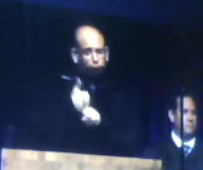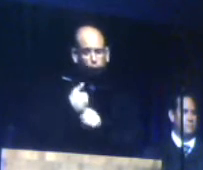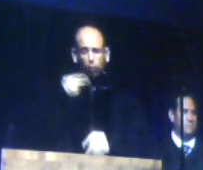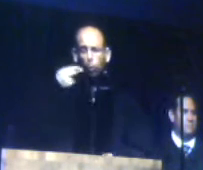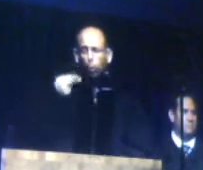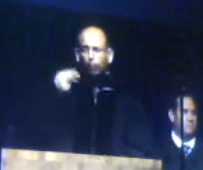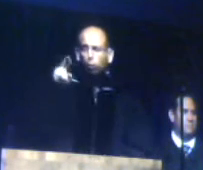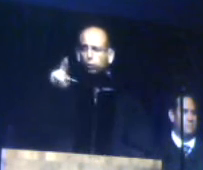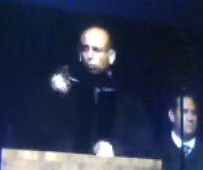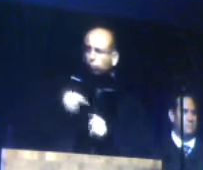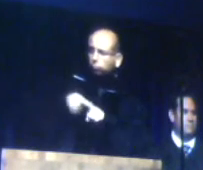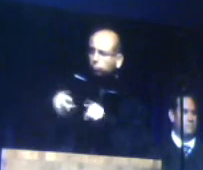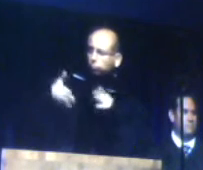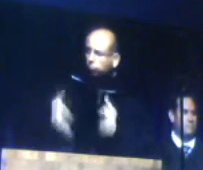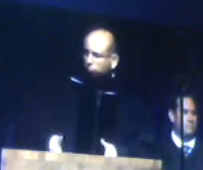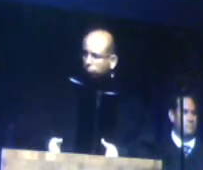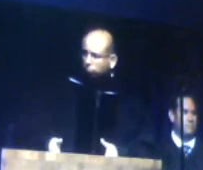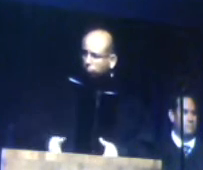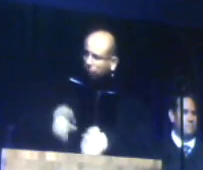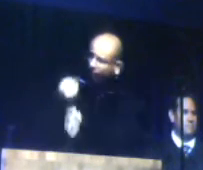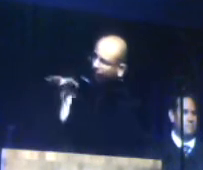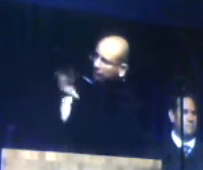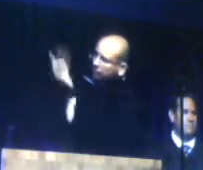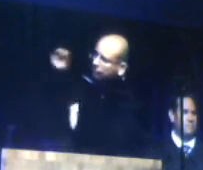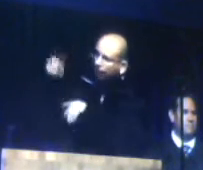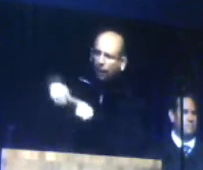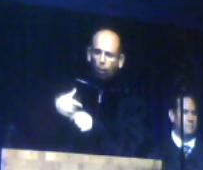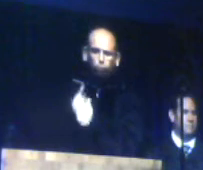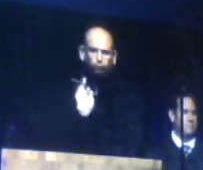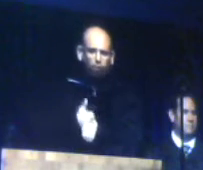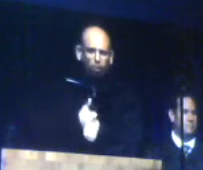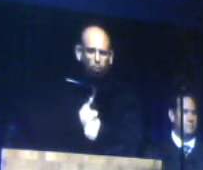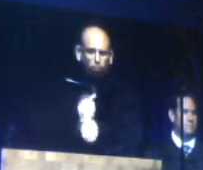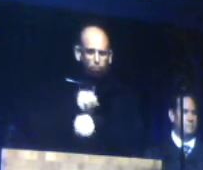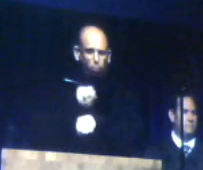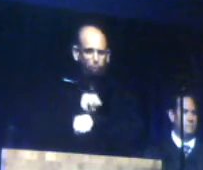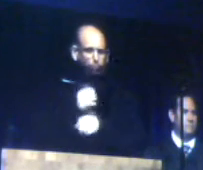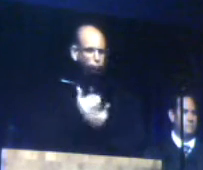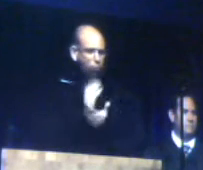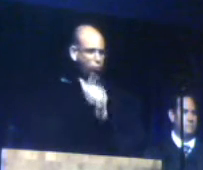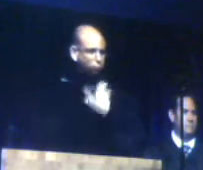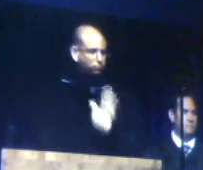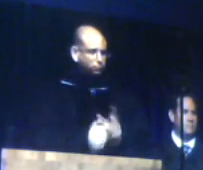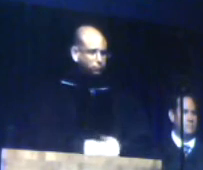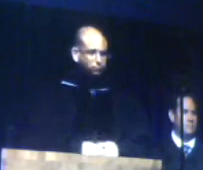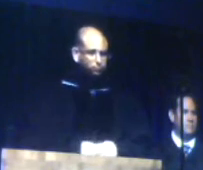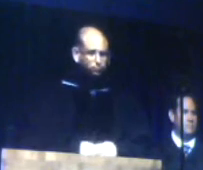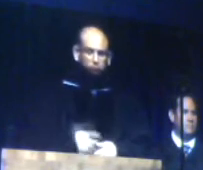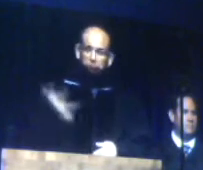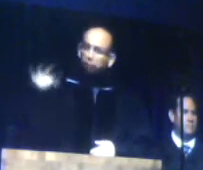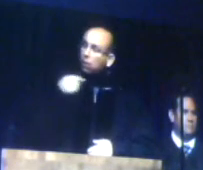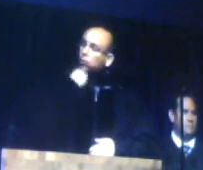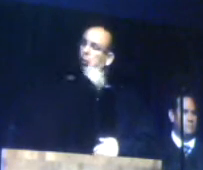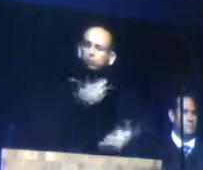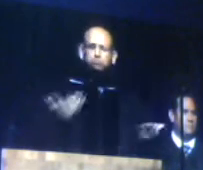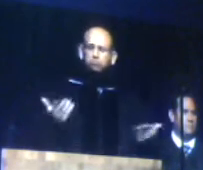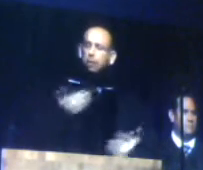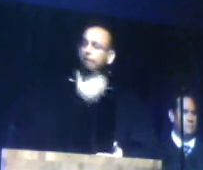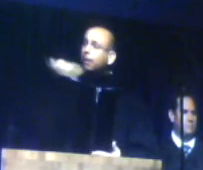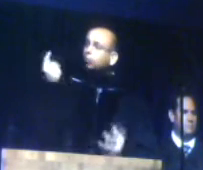Two people from human resources showed up and tried to influence the owner not to hire them, the two